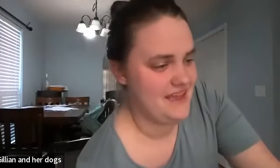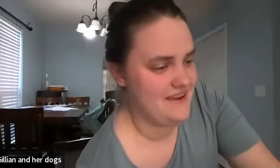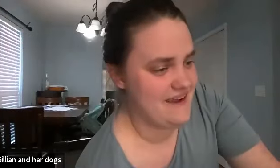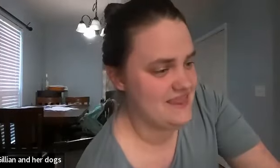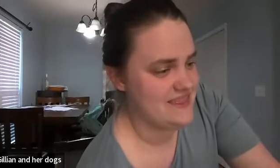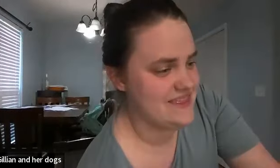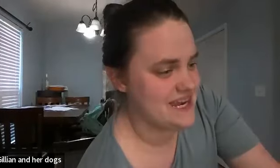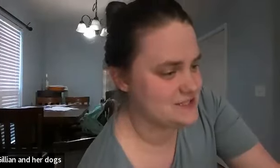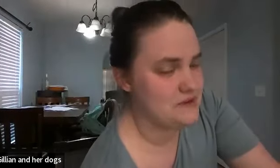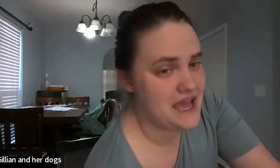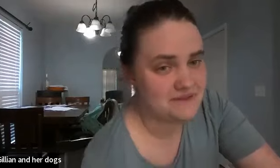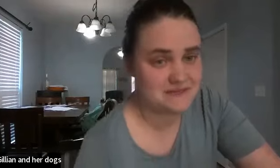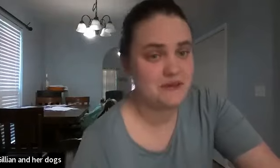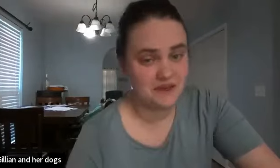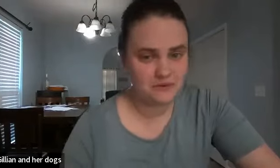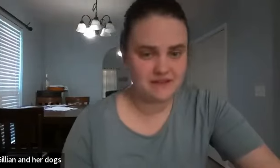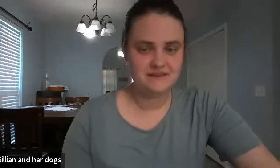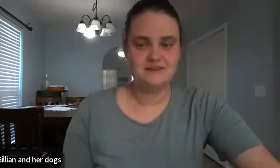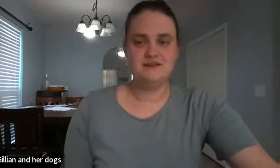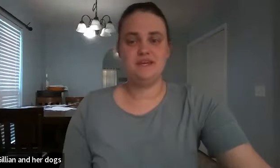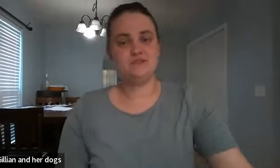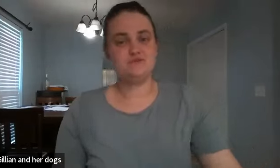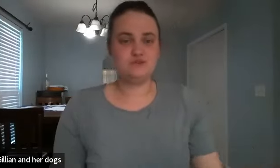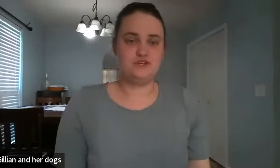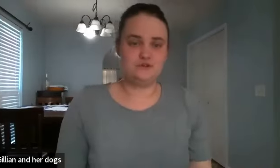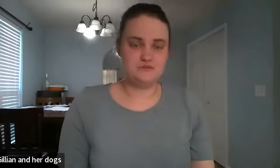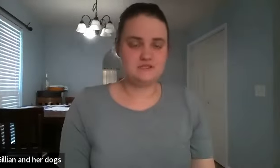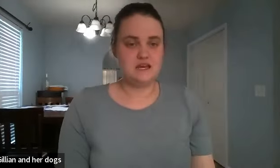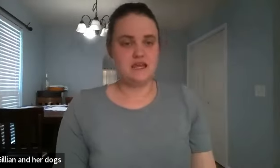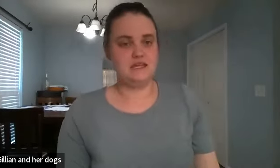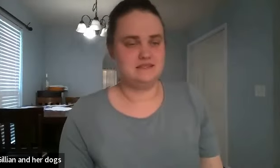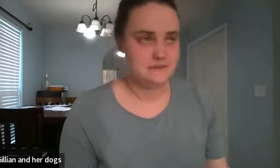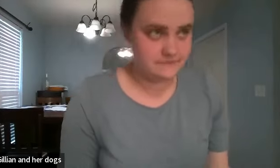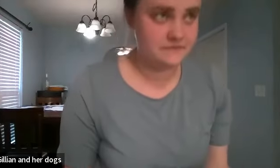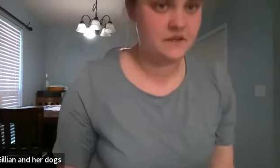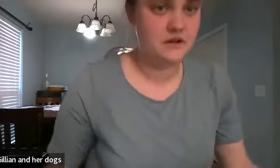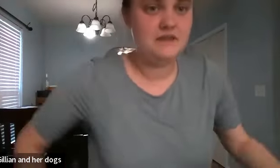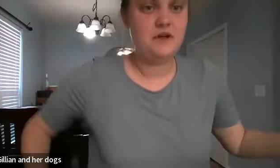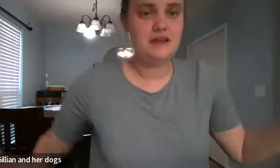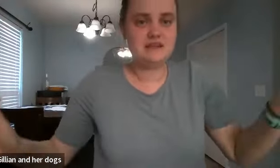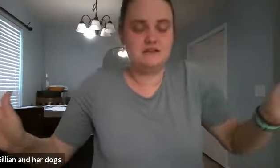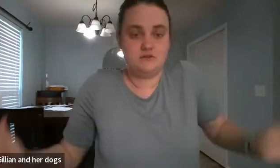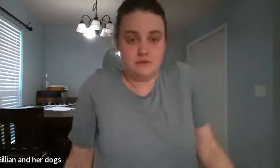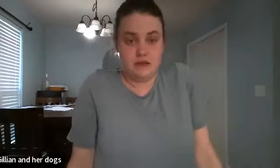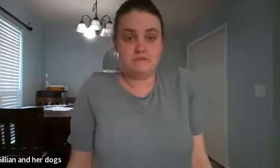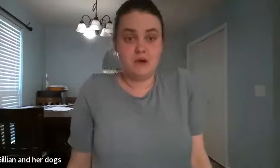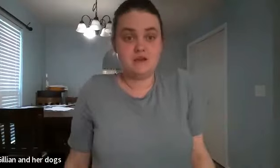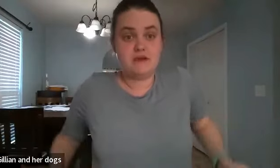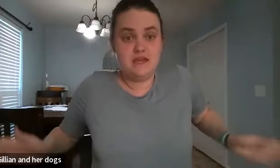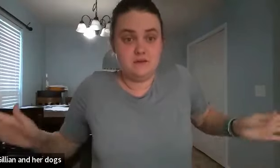All right. Then the next one we have is penguin. Penguin's real cute. You're going to have your hands kind of, so like at the bottom of my hips,